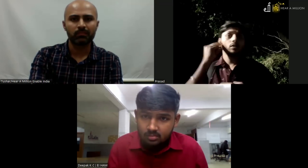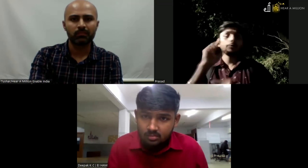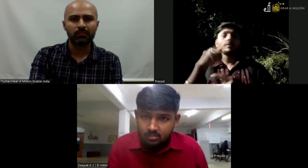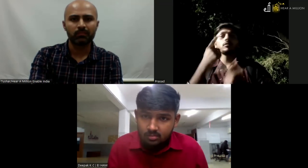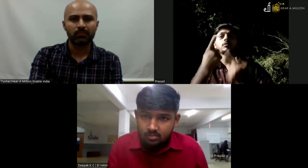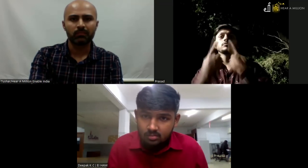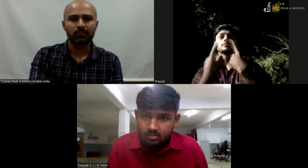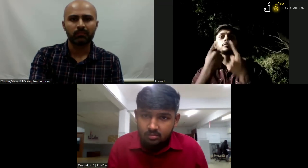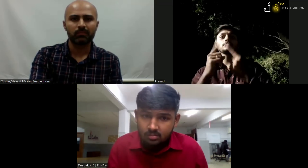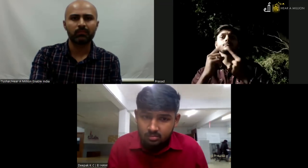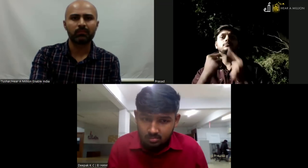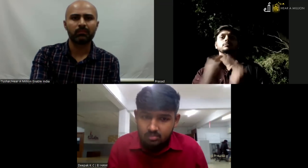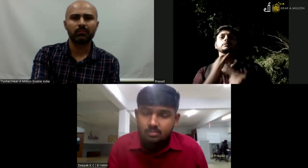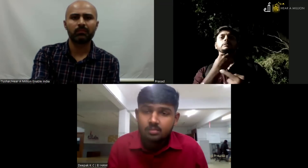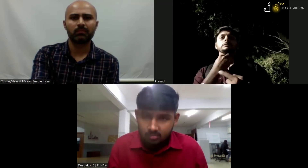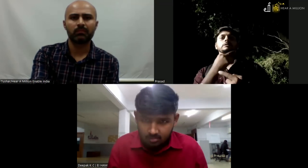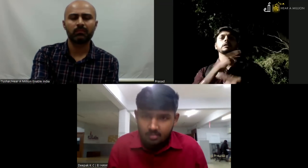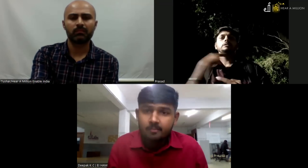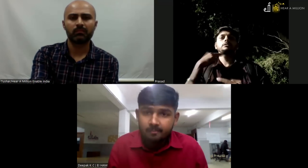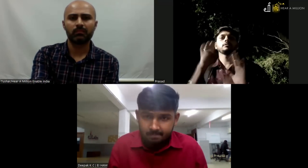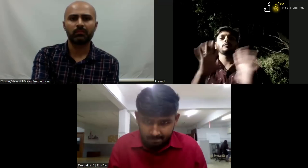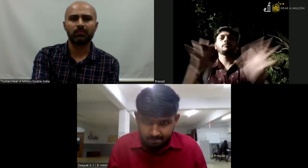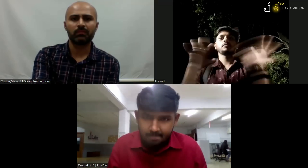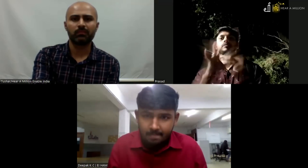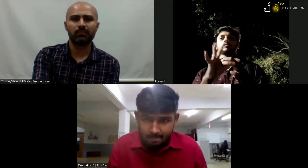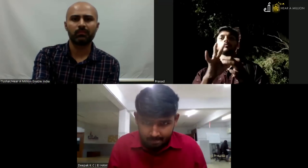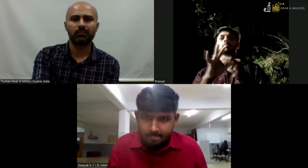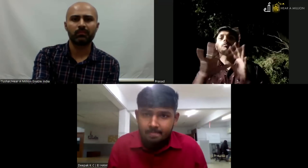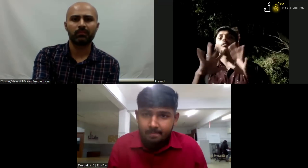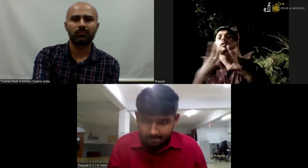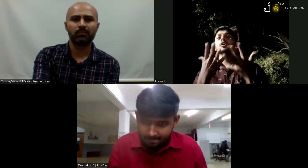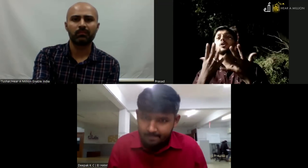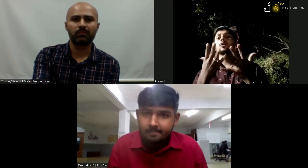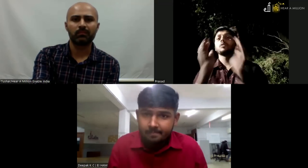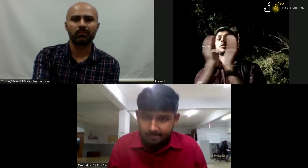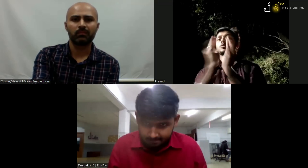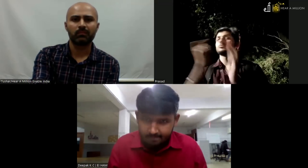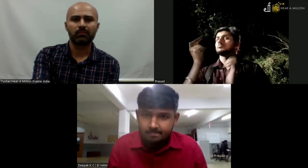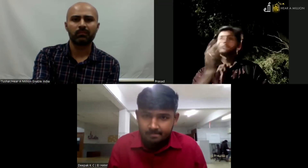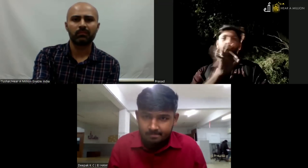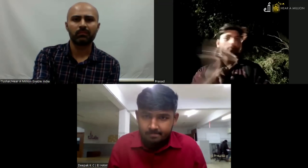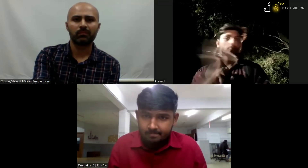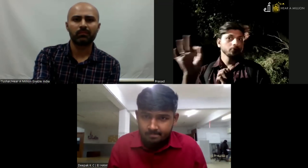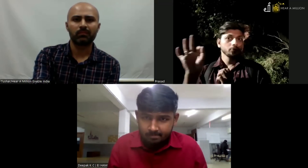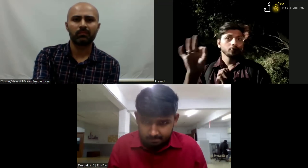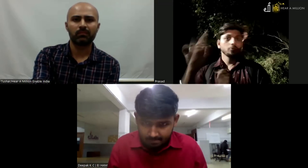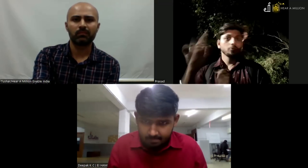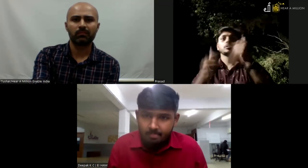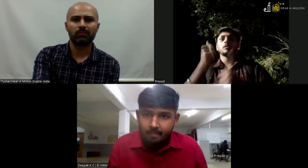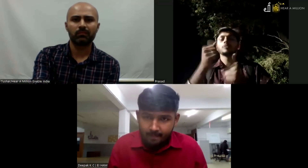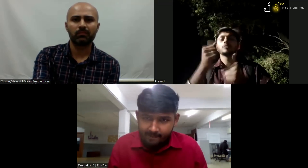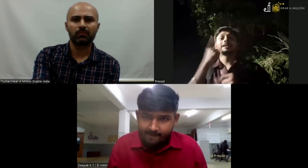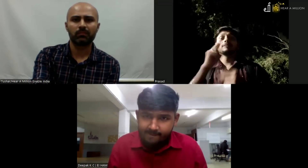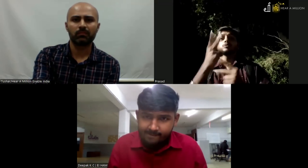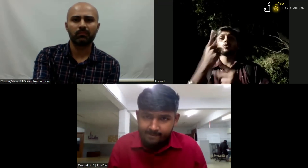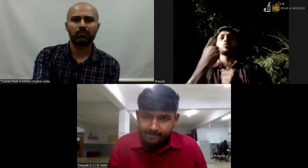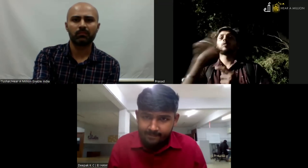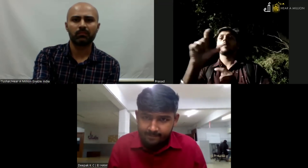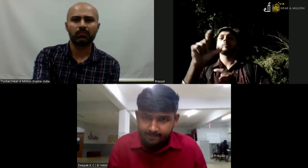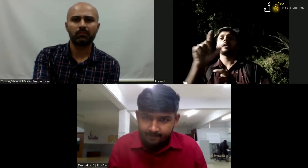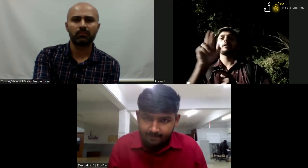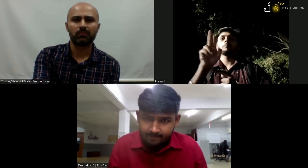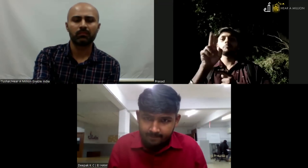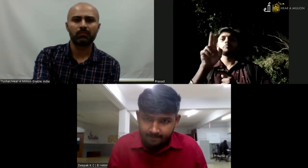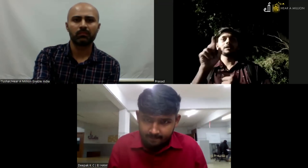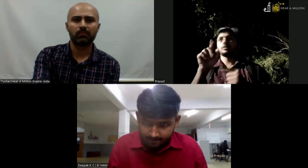and if the people are checking our documents and then they find out that there is a deaf person, and because they don't get the